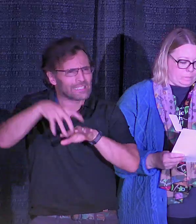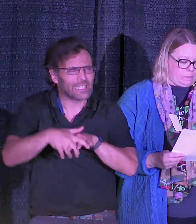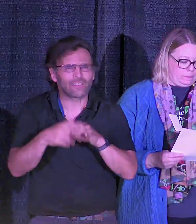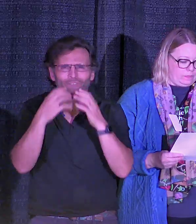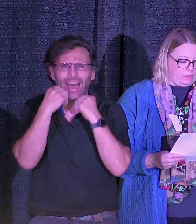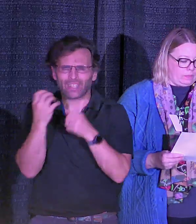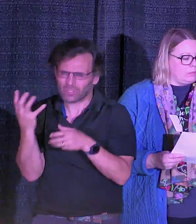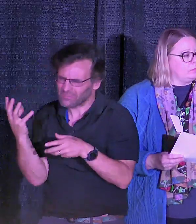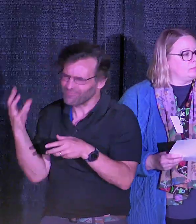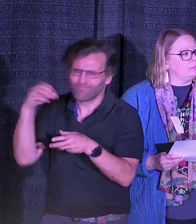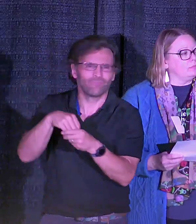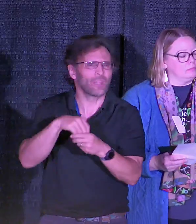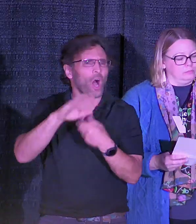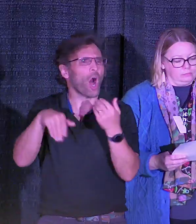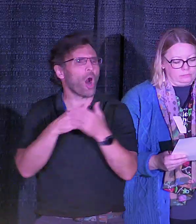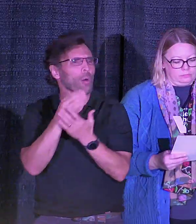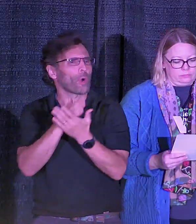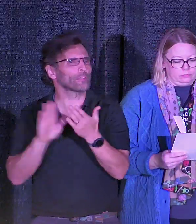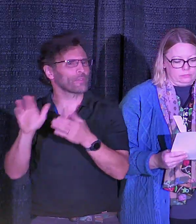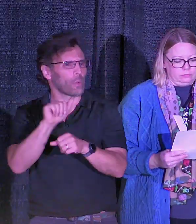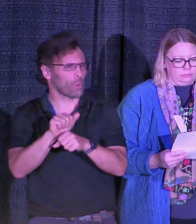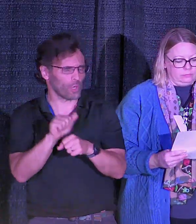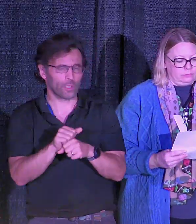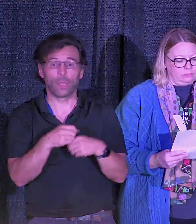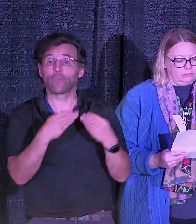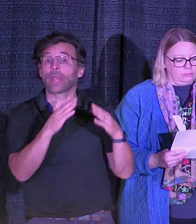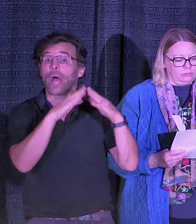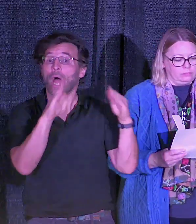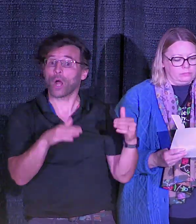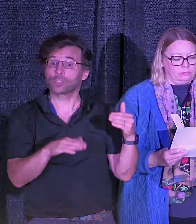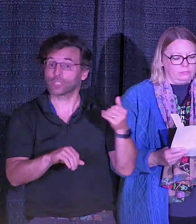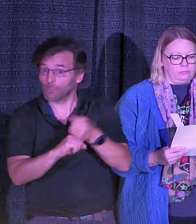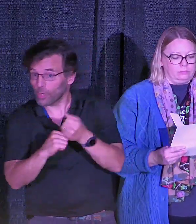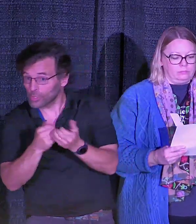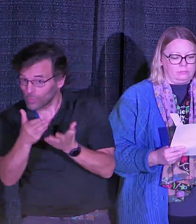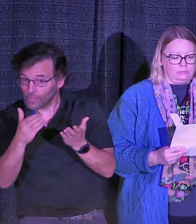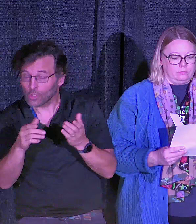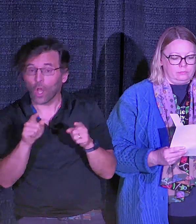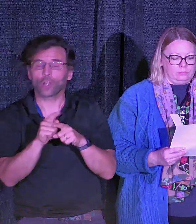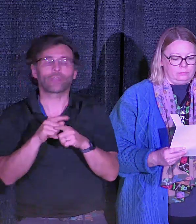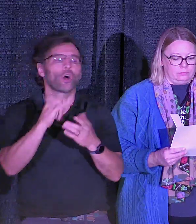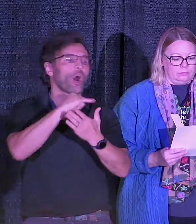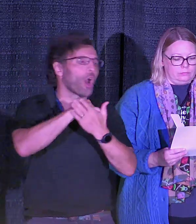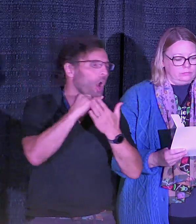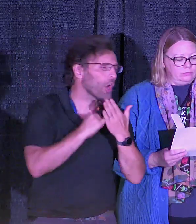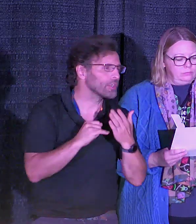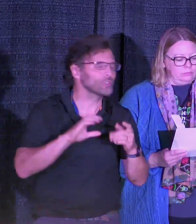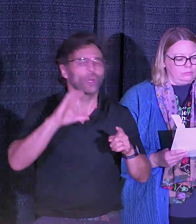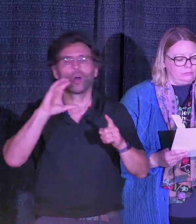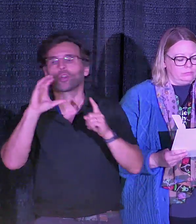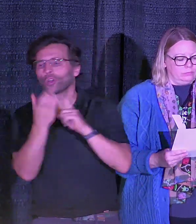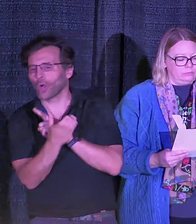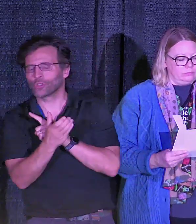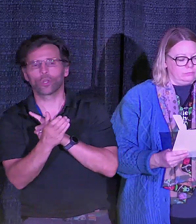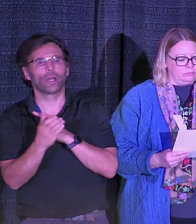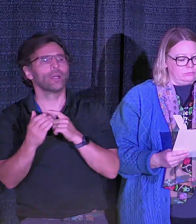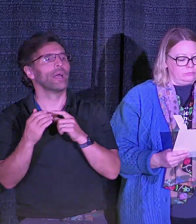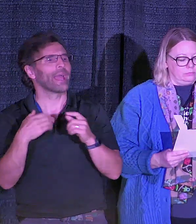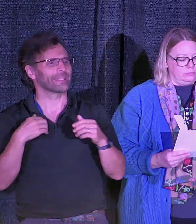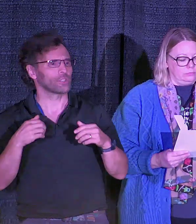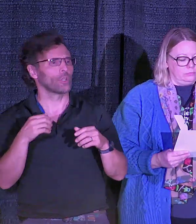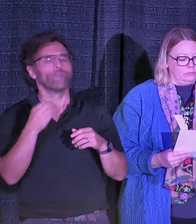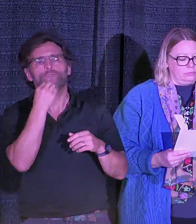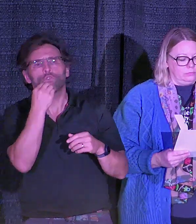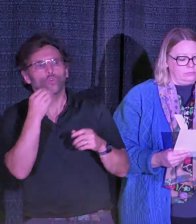of their work. They provide housing and supportive services while also managing arts, cultural, and food sovereignty